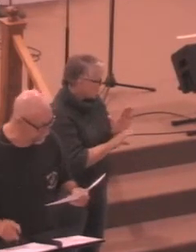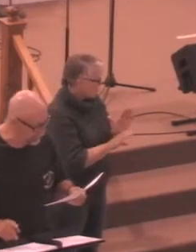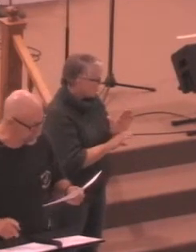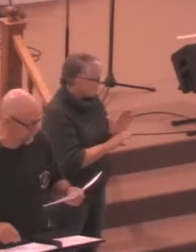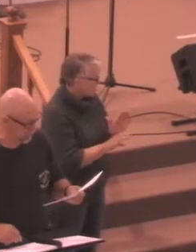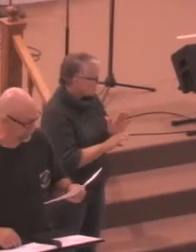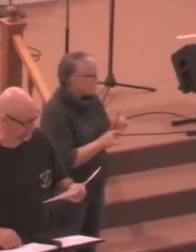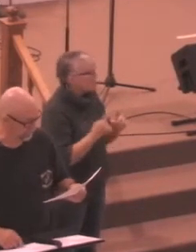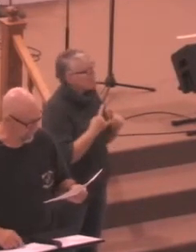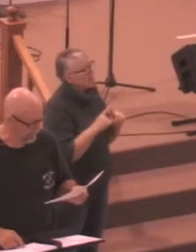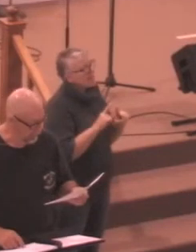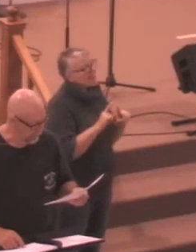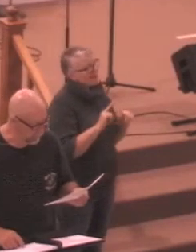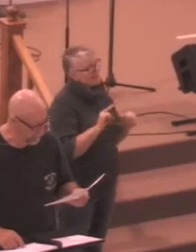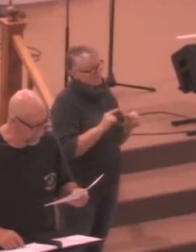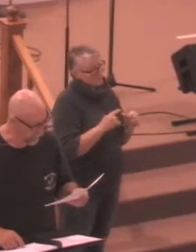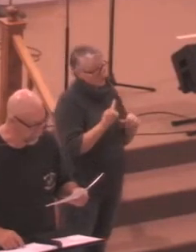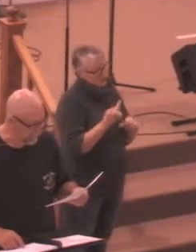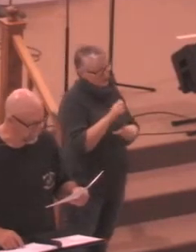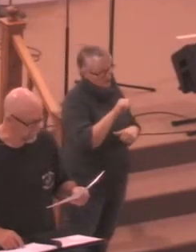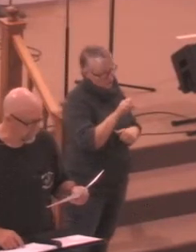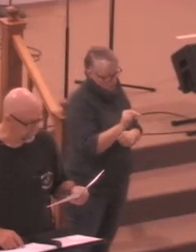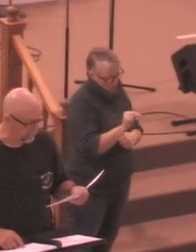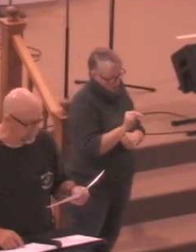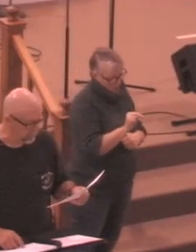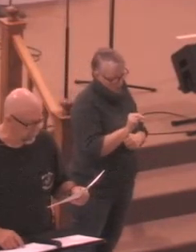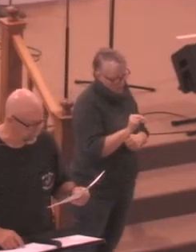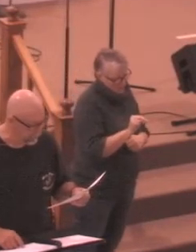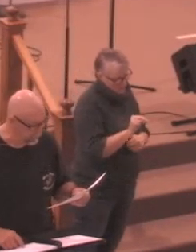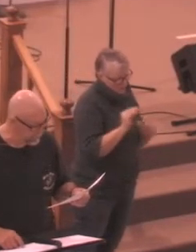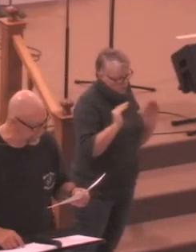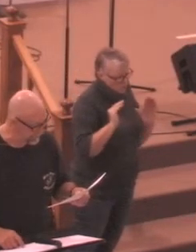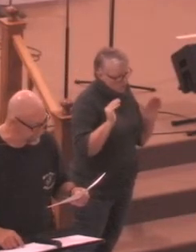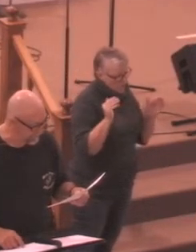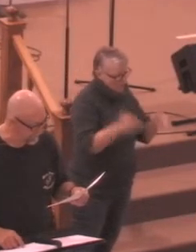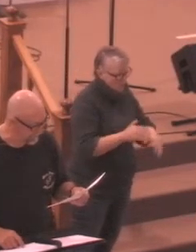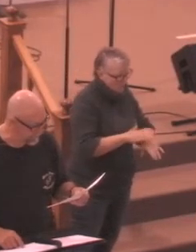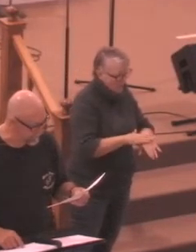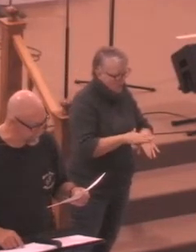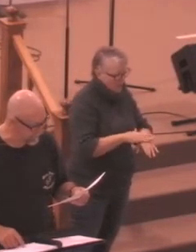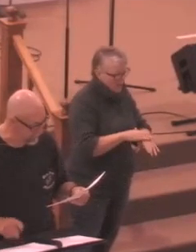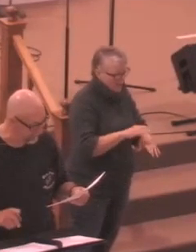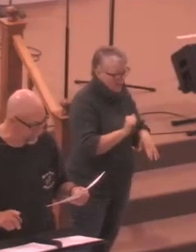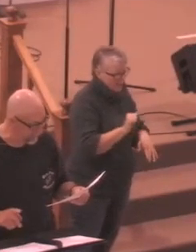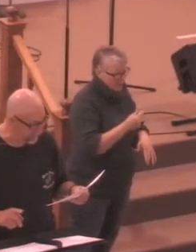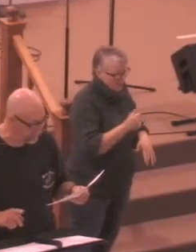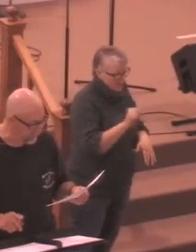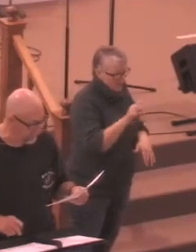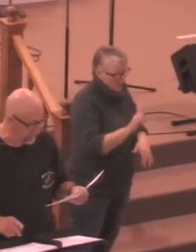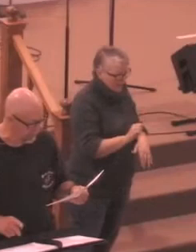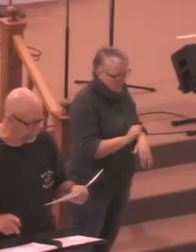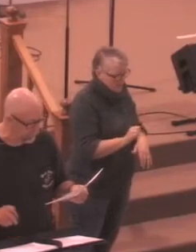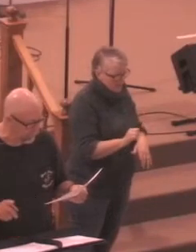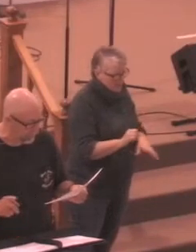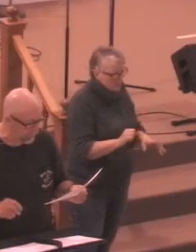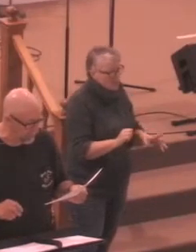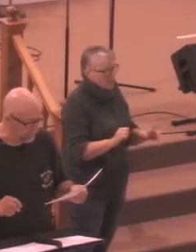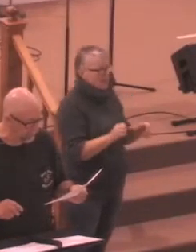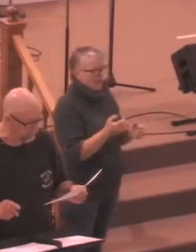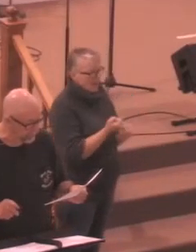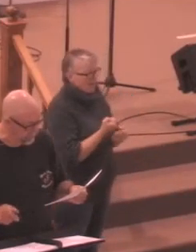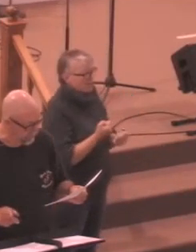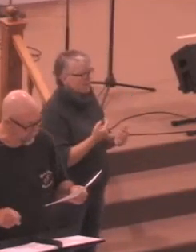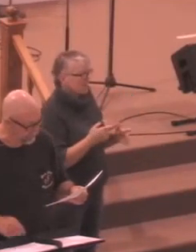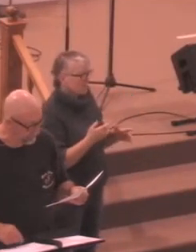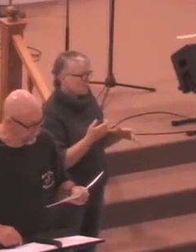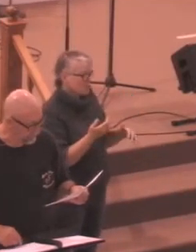than 1 John. Two important themes come out of 1 John. The first is that it is inconsistent and false to claim that we agape